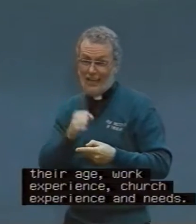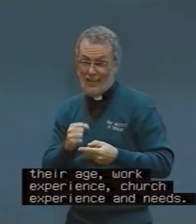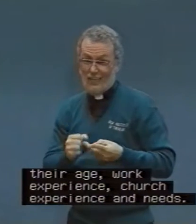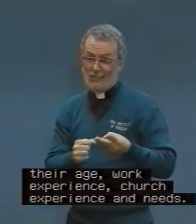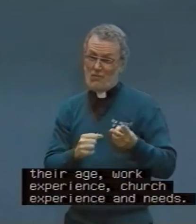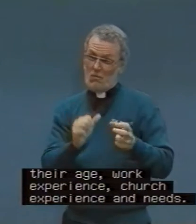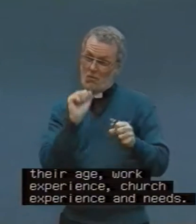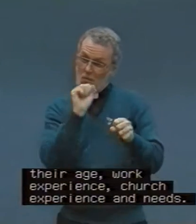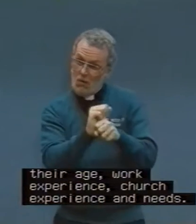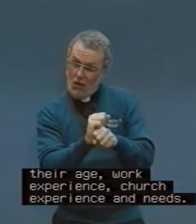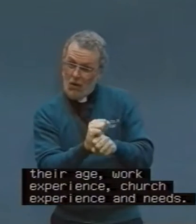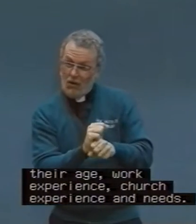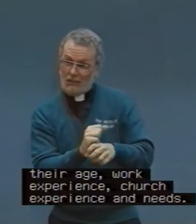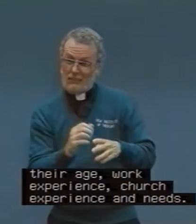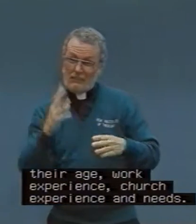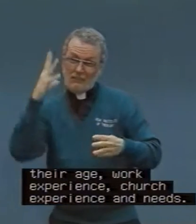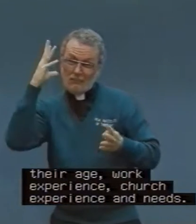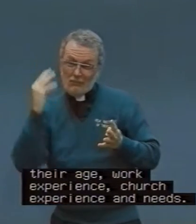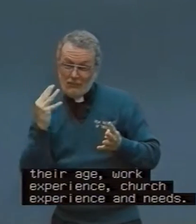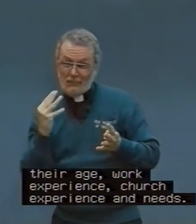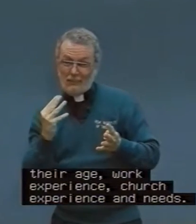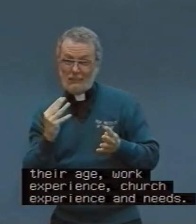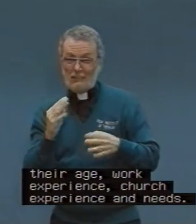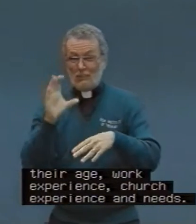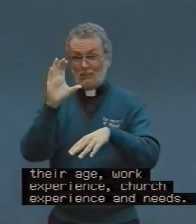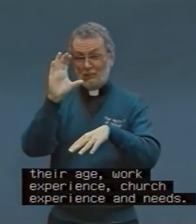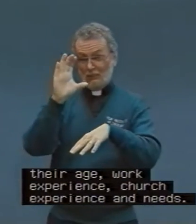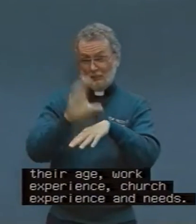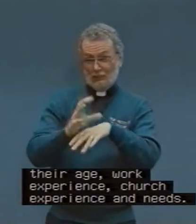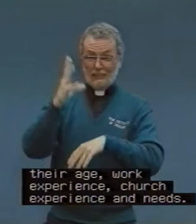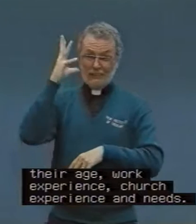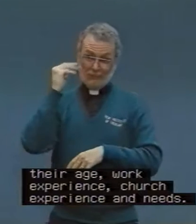Their age, work experience, church experience, and needs.